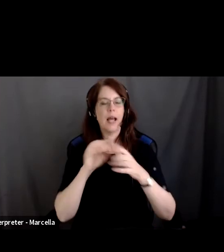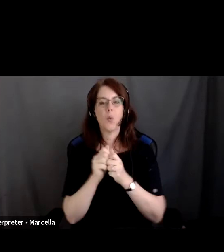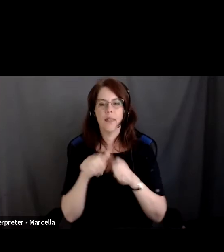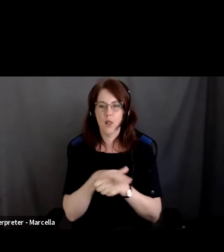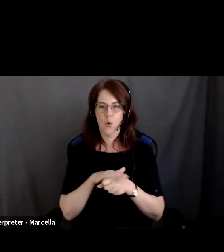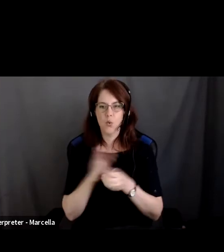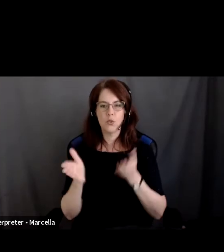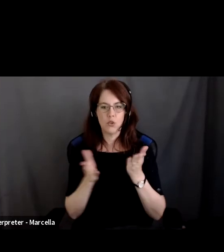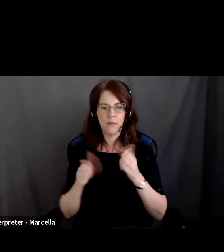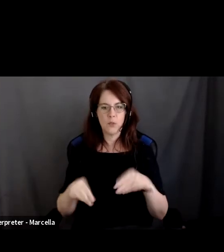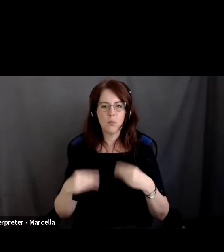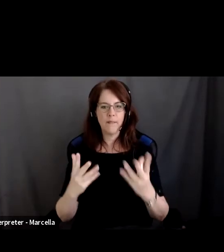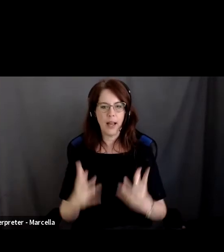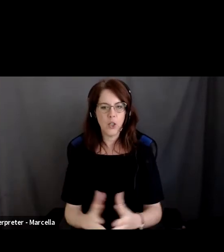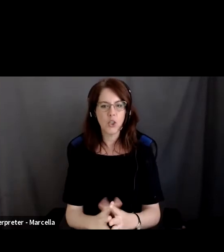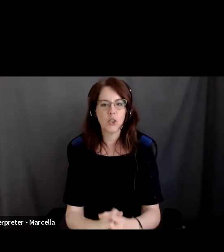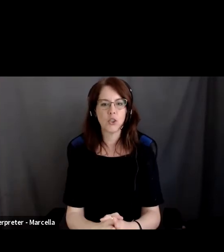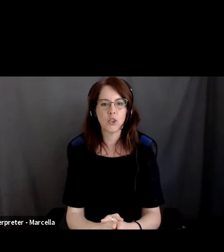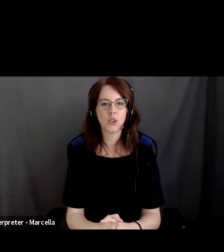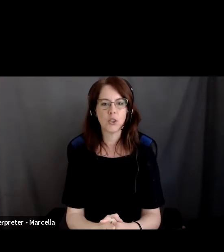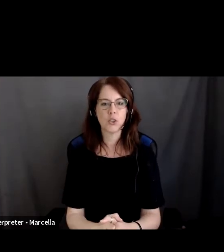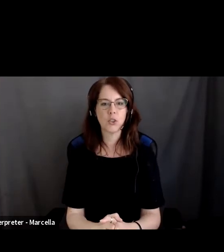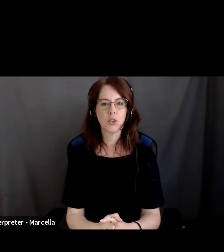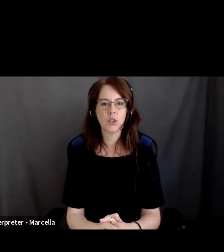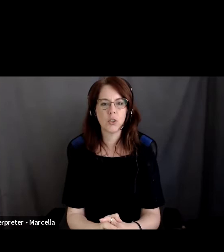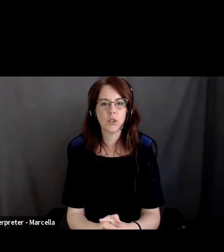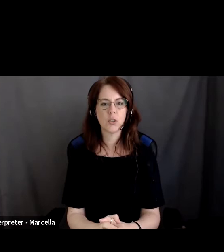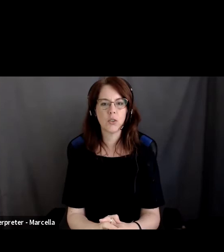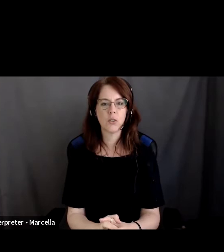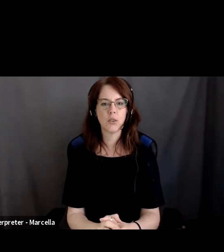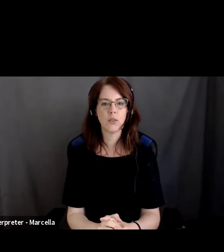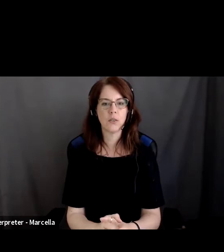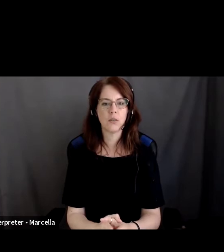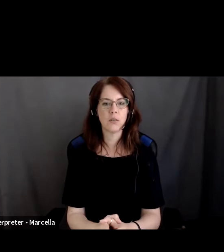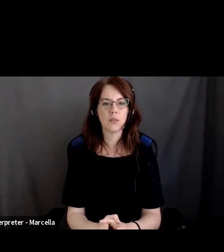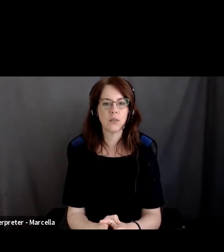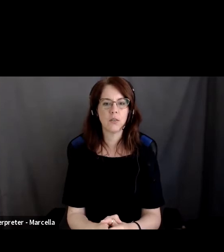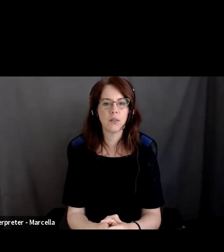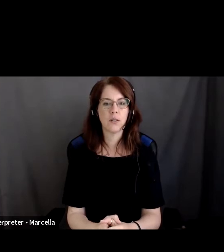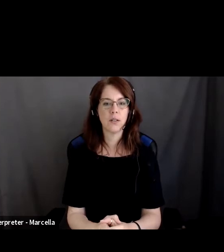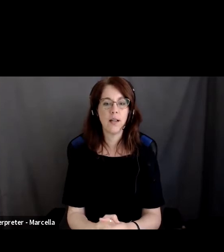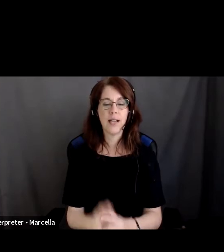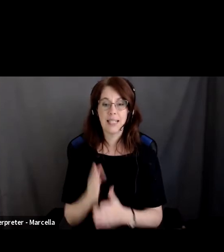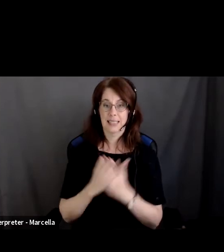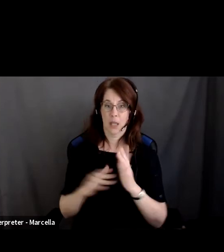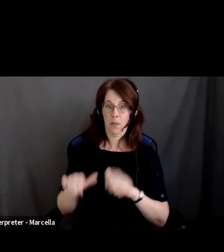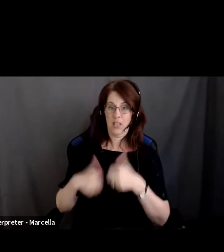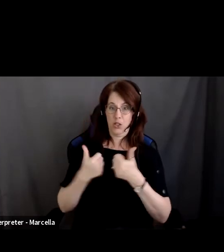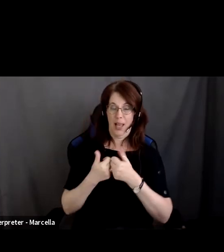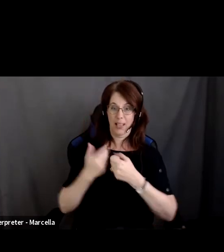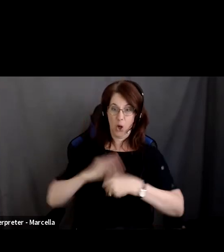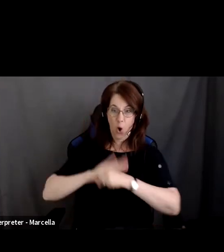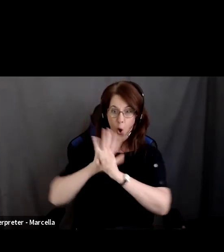providers. some of the challenges that COVID